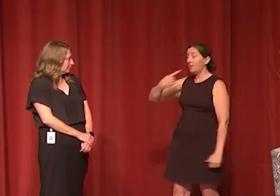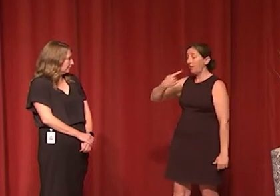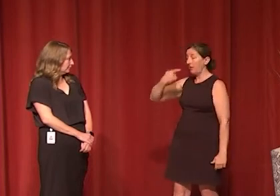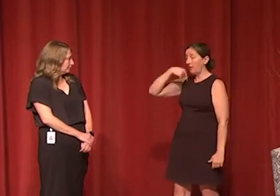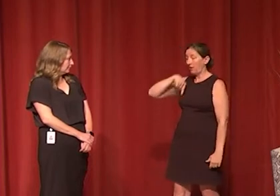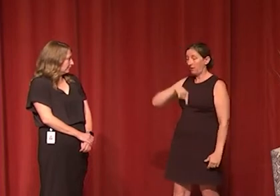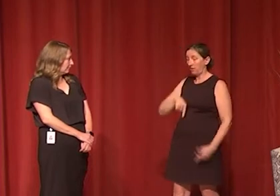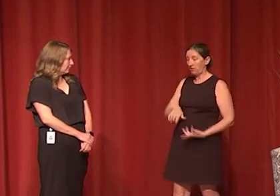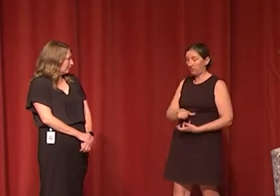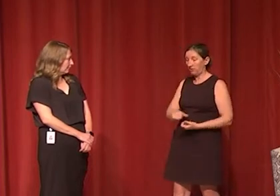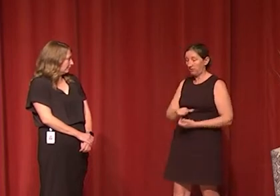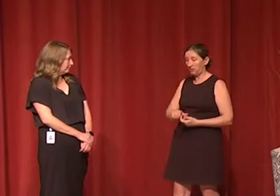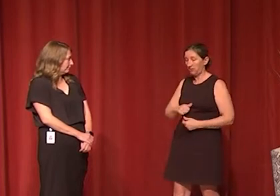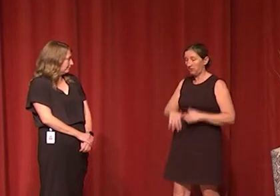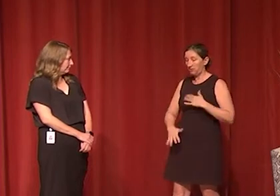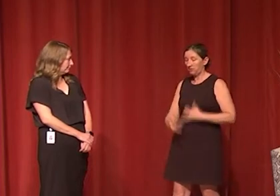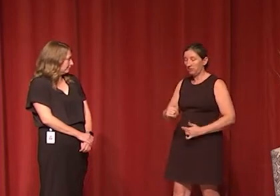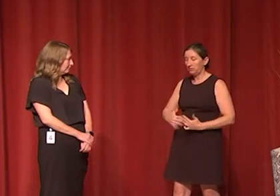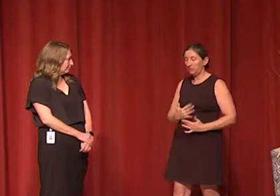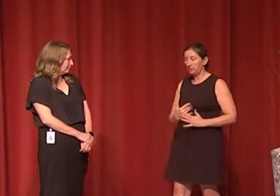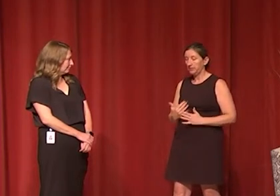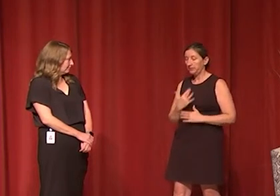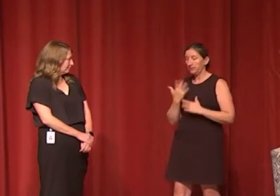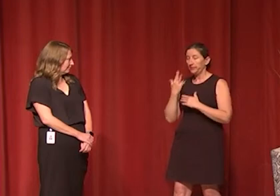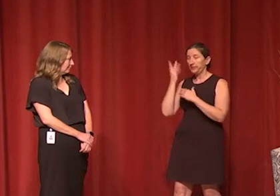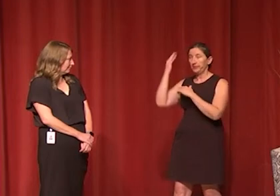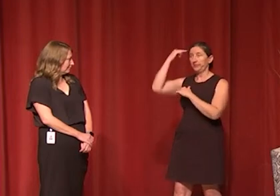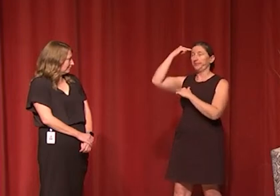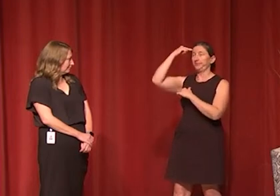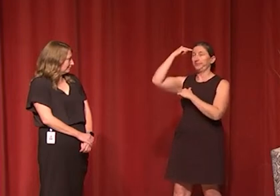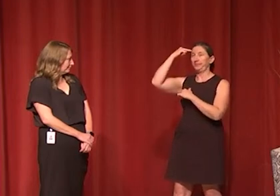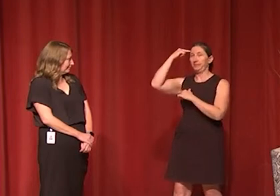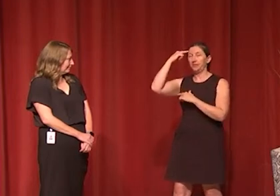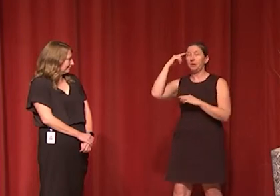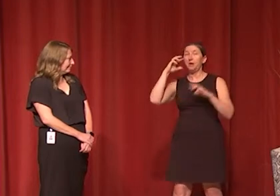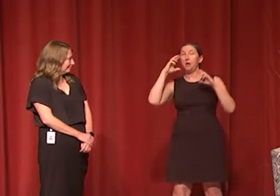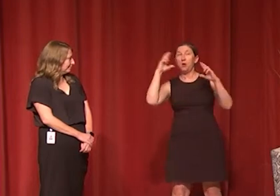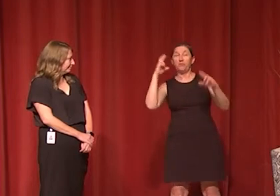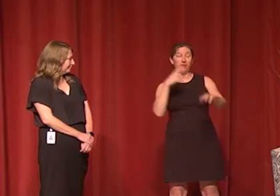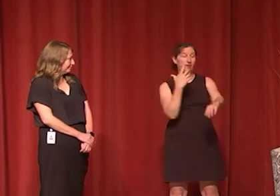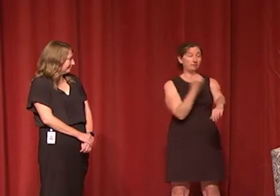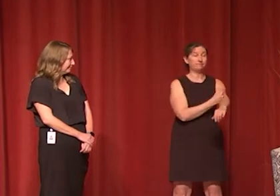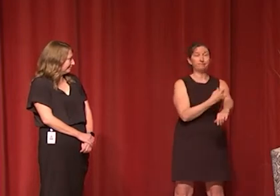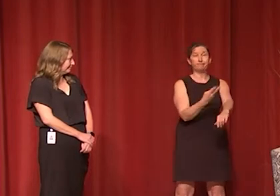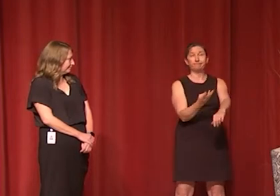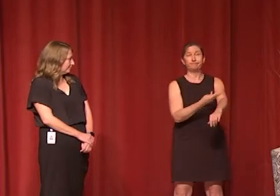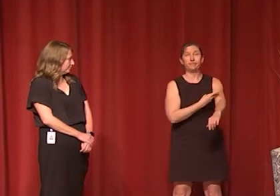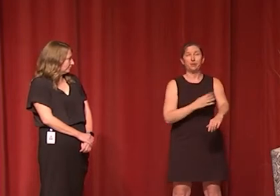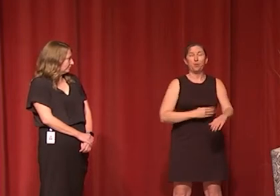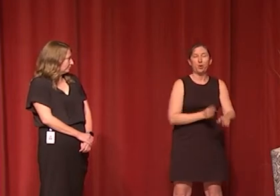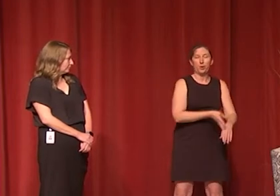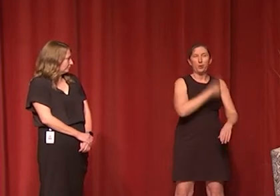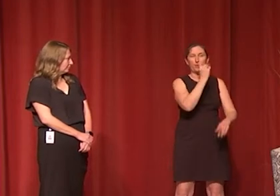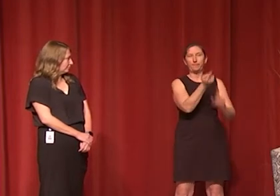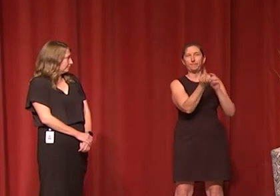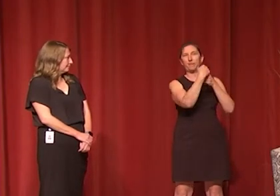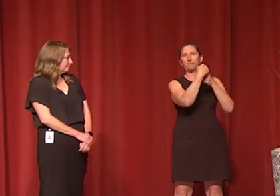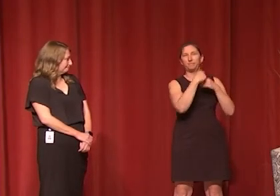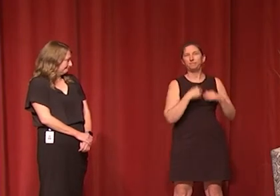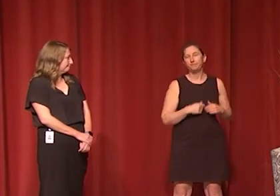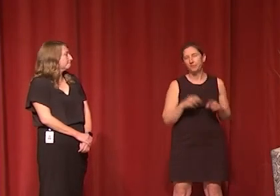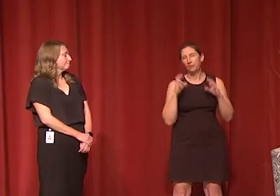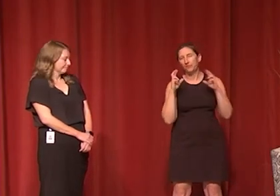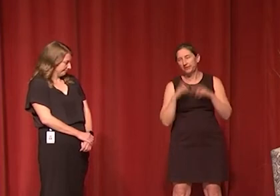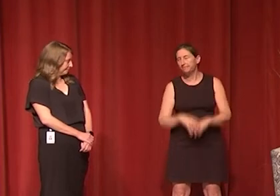hopefully injectable therapies for a little while. Yeah, great. Dr. Carlson, back to you. So in the talk,